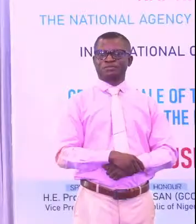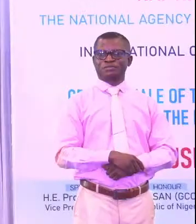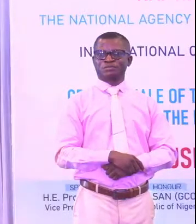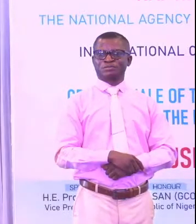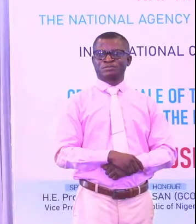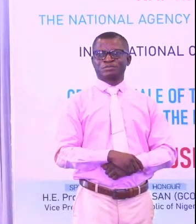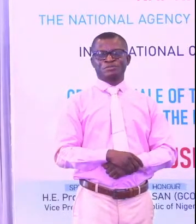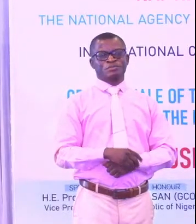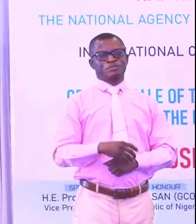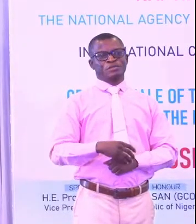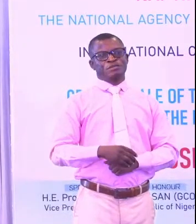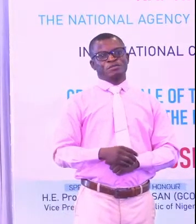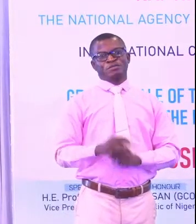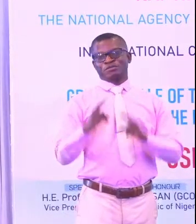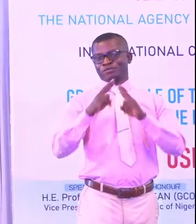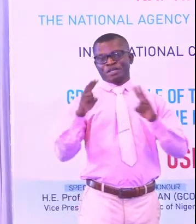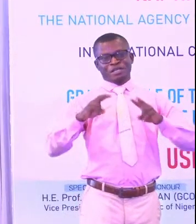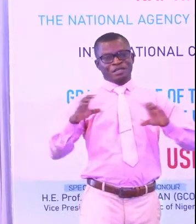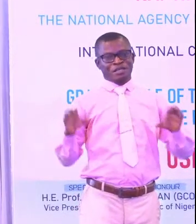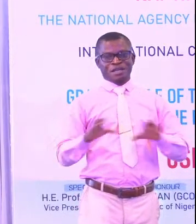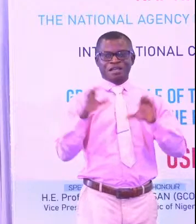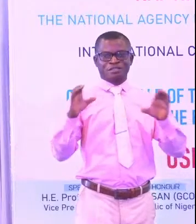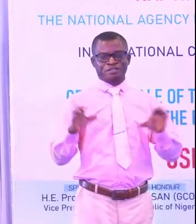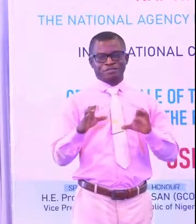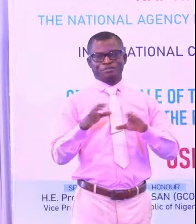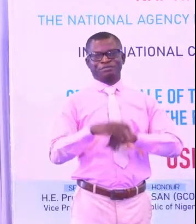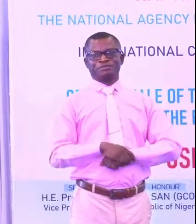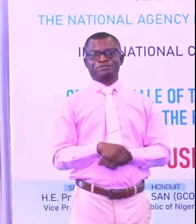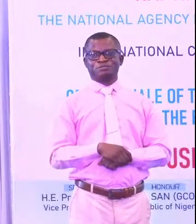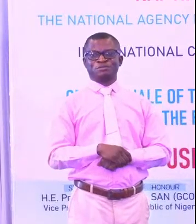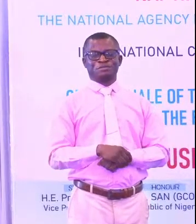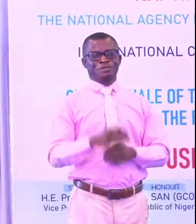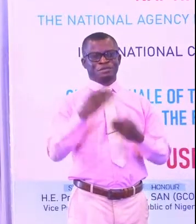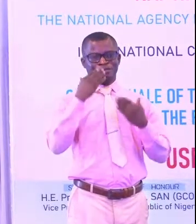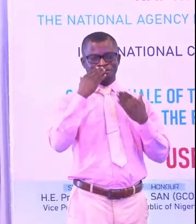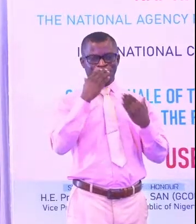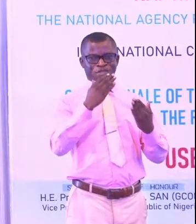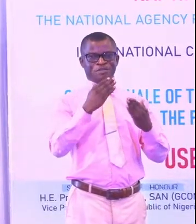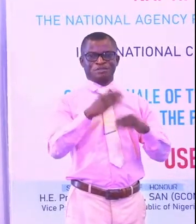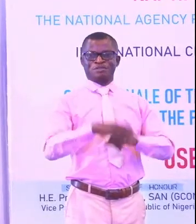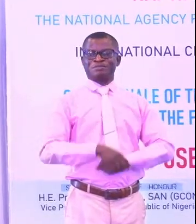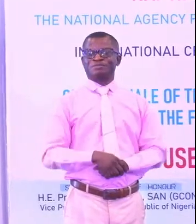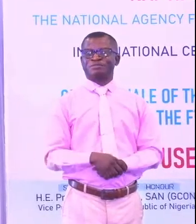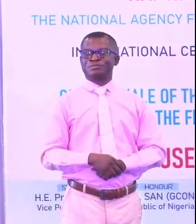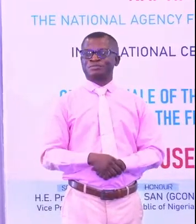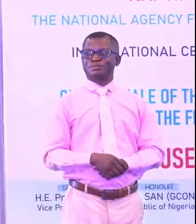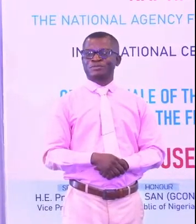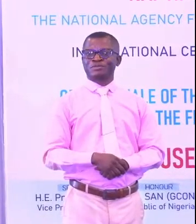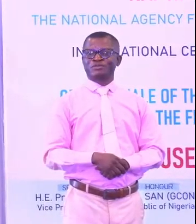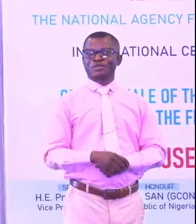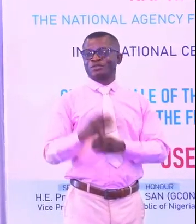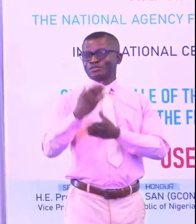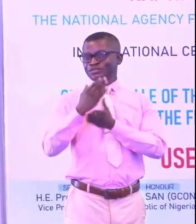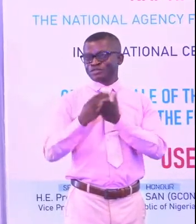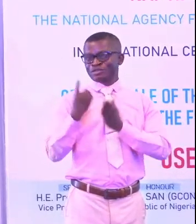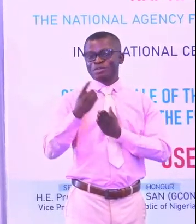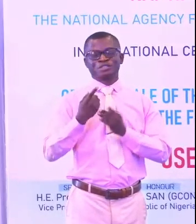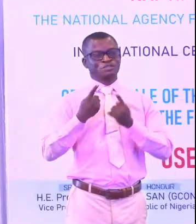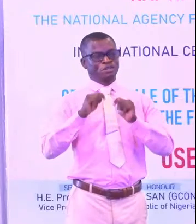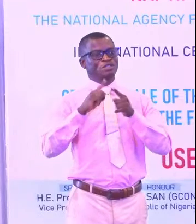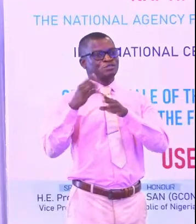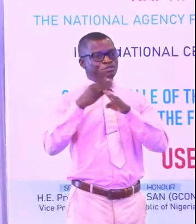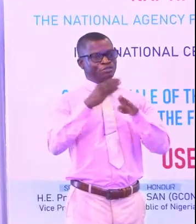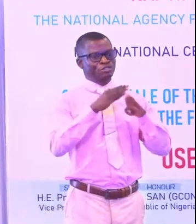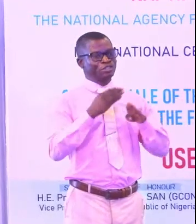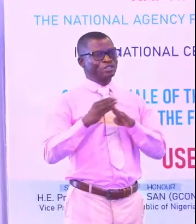They have been very active all morning. Thank you. Someone was trying to share with us what